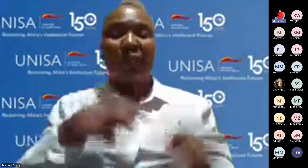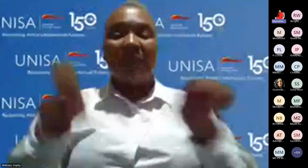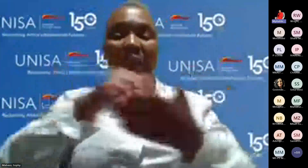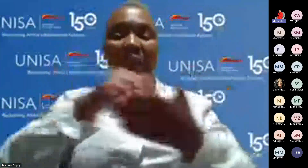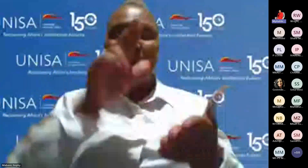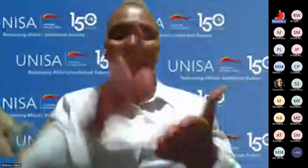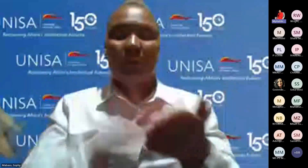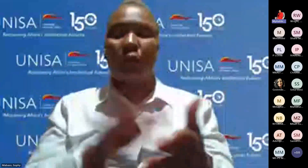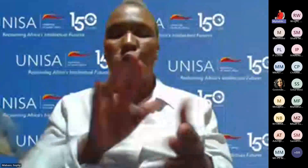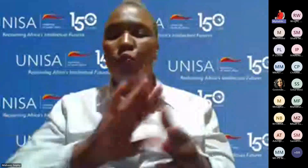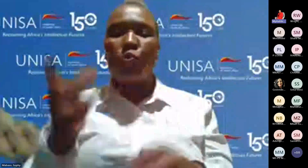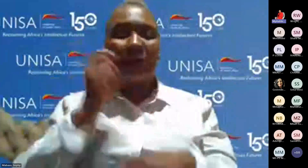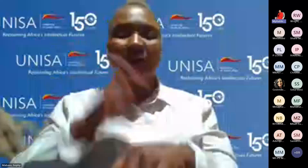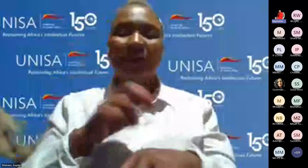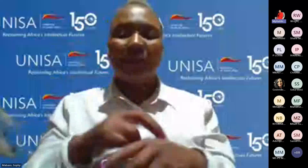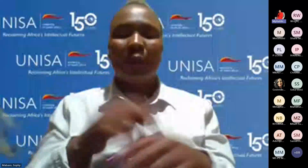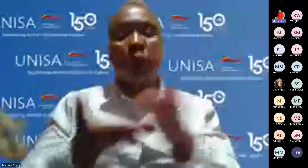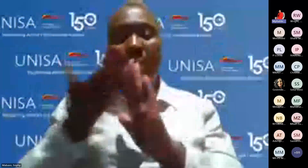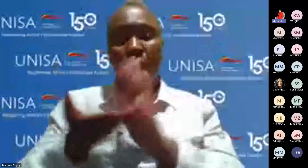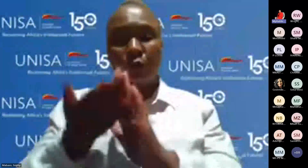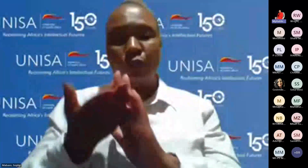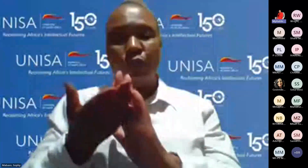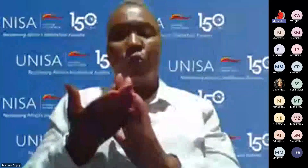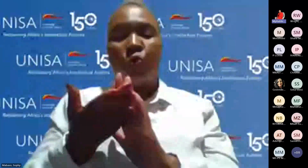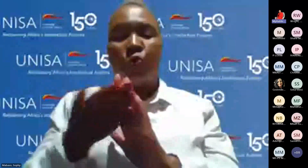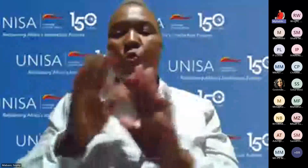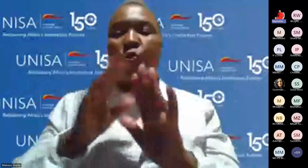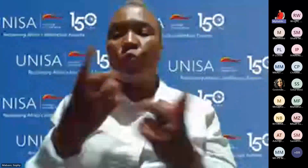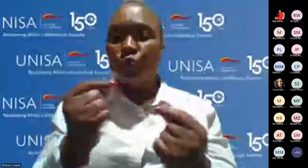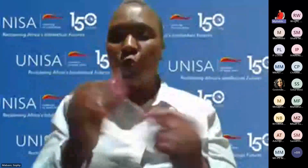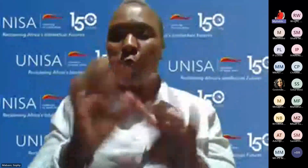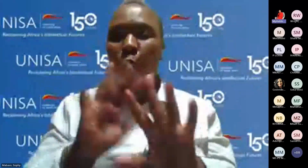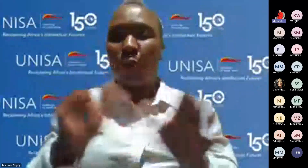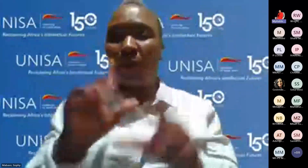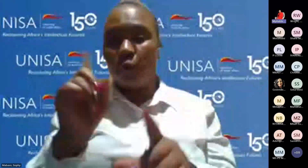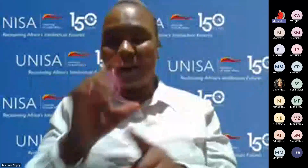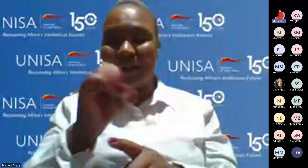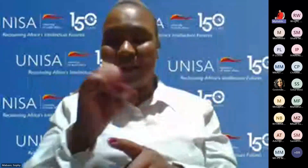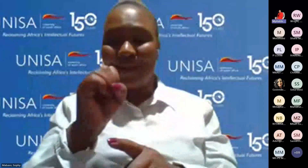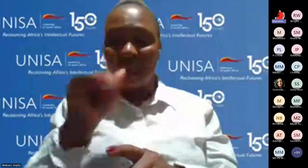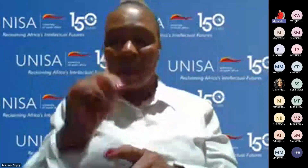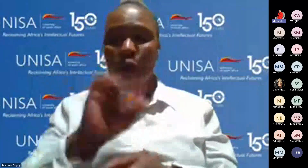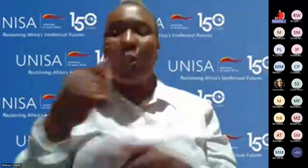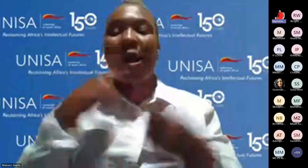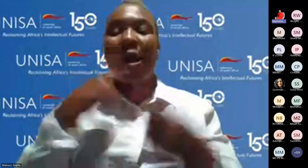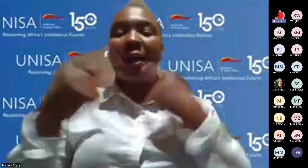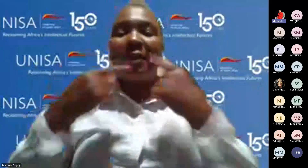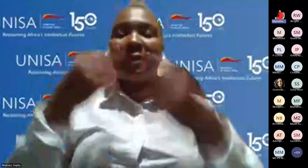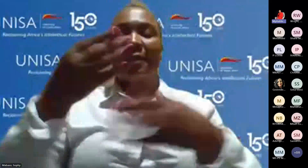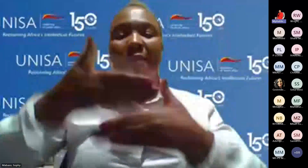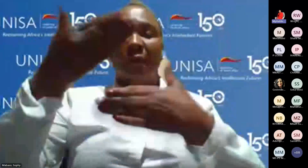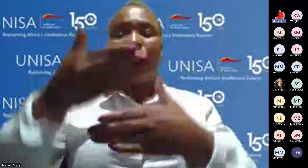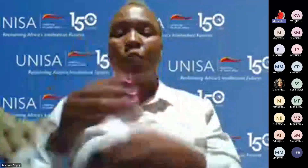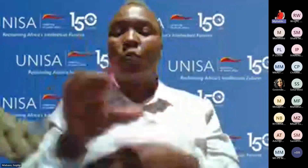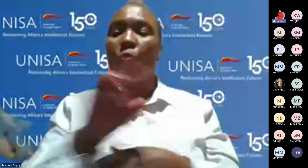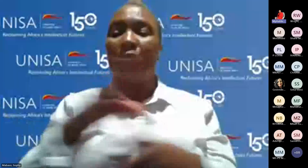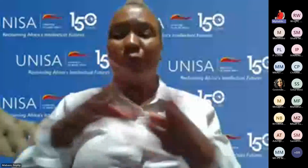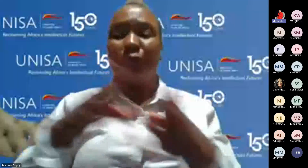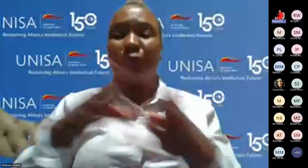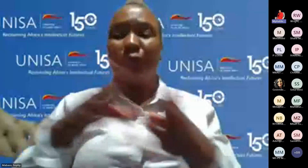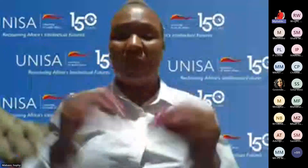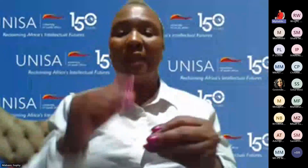not necessarily uploading, you are scanning your answer sheet. Then when you are done, you can